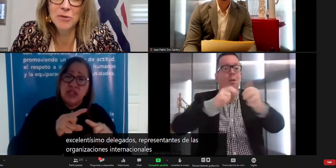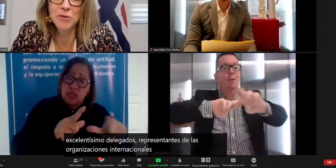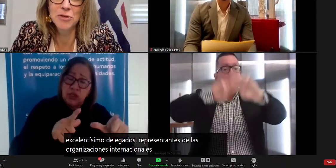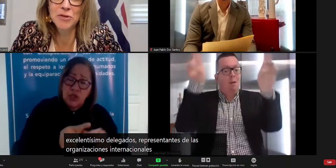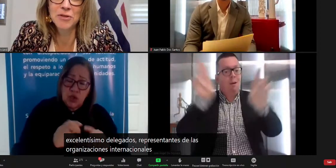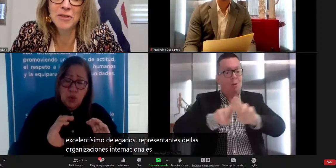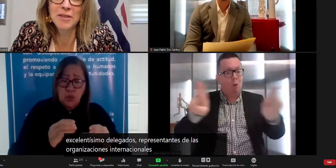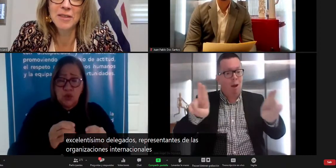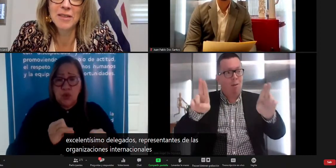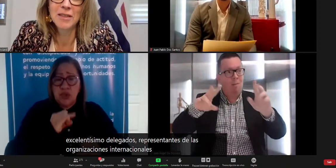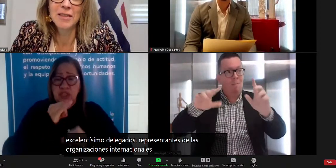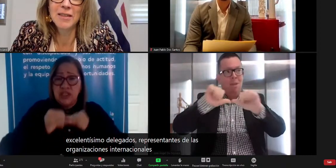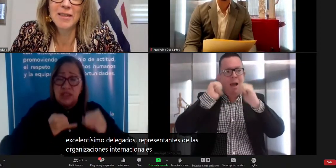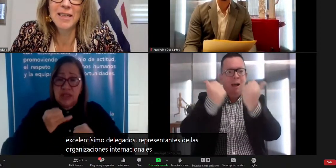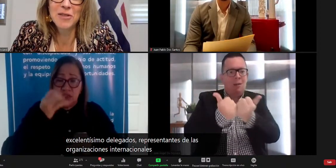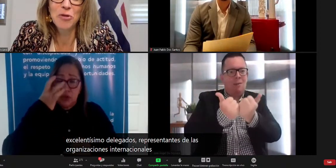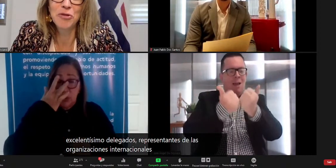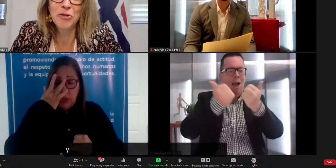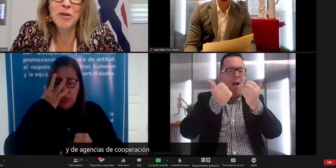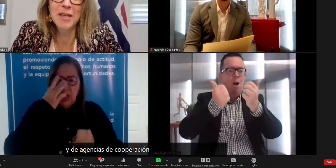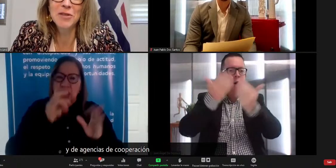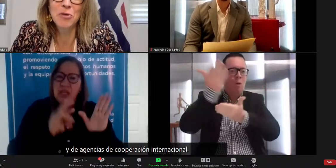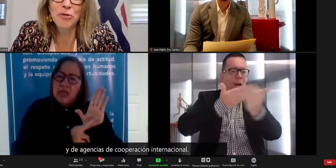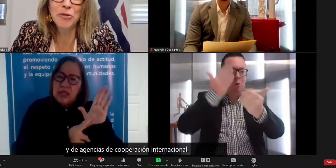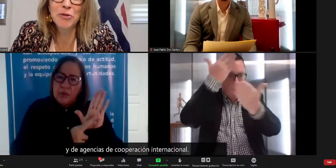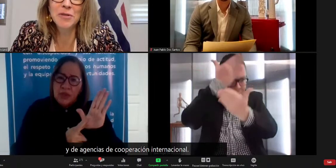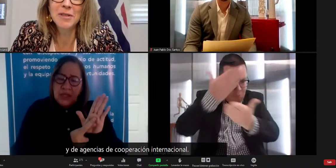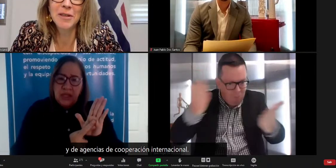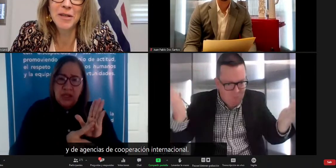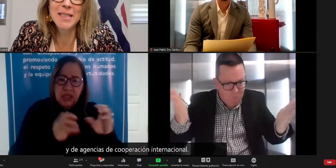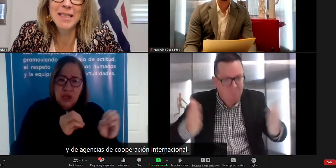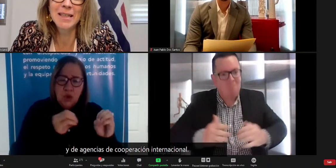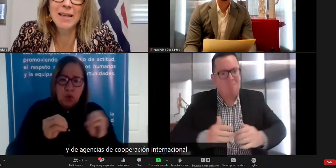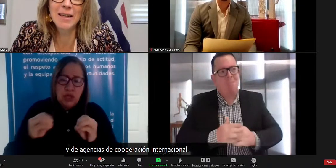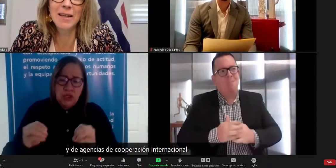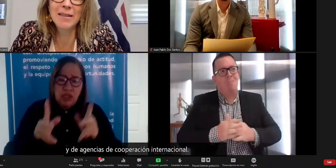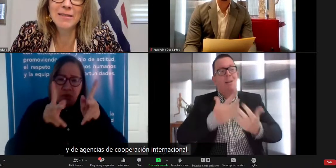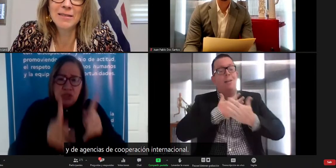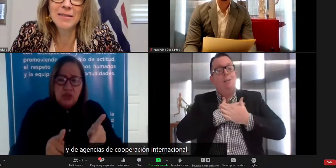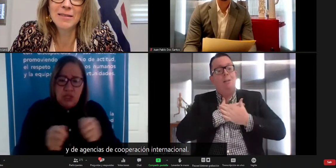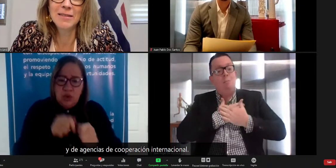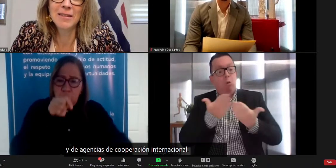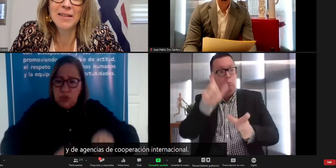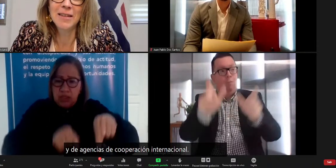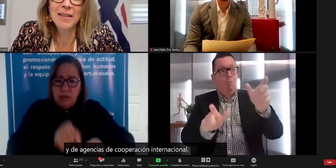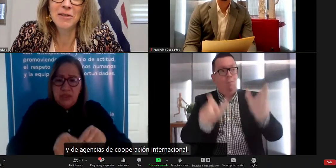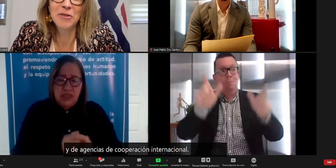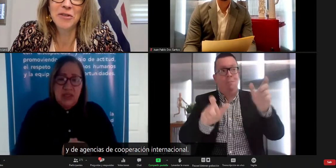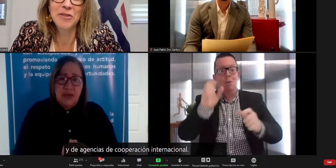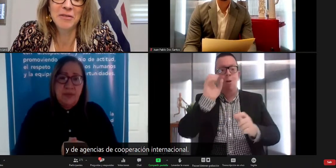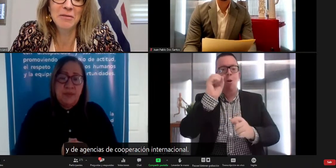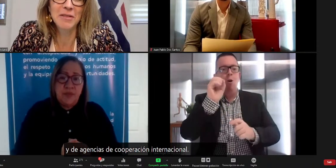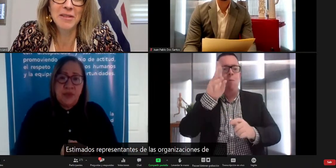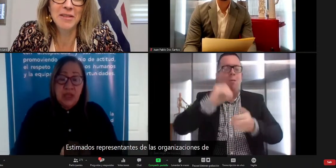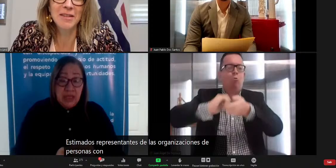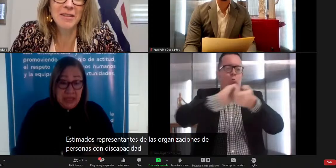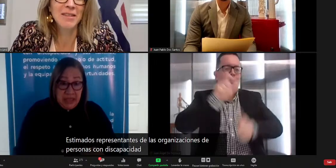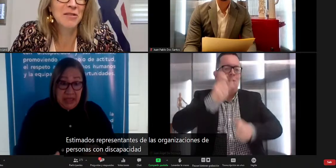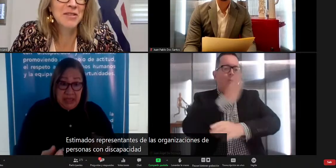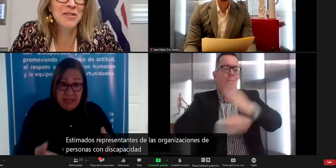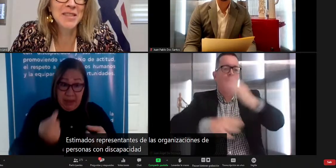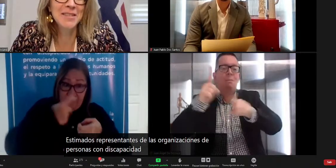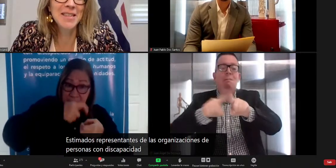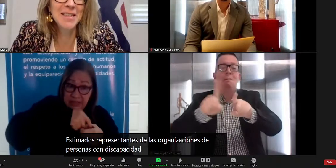and agencies for international cooperation representatives of the persons with